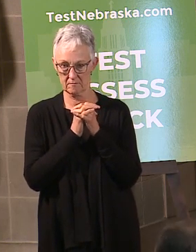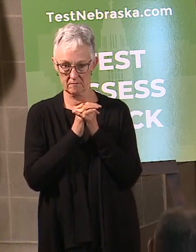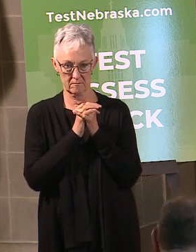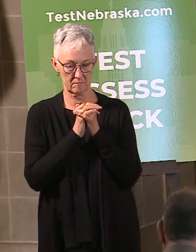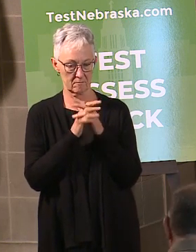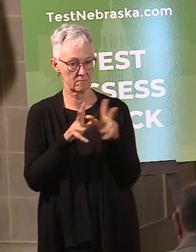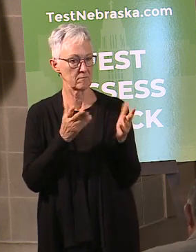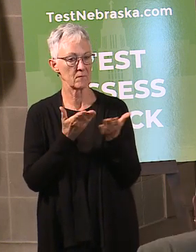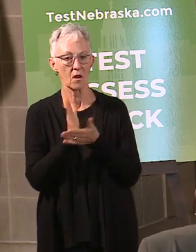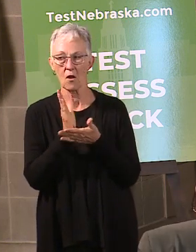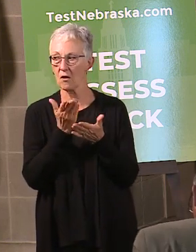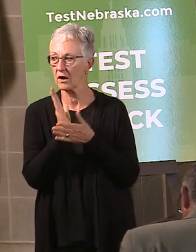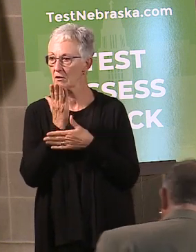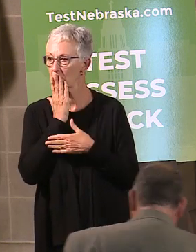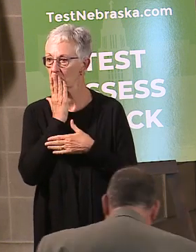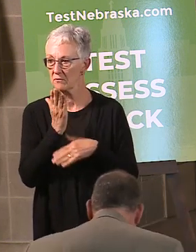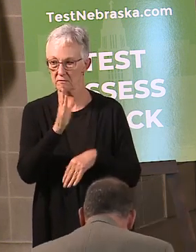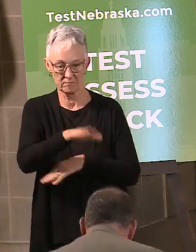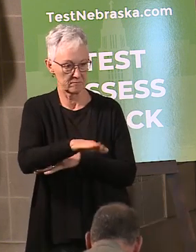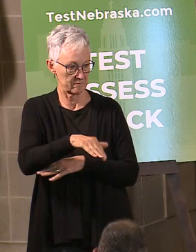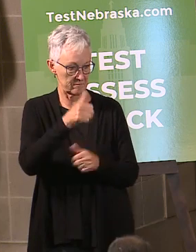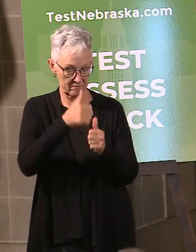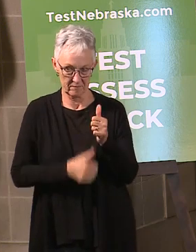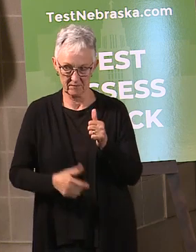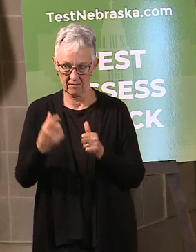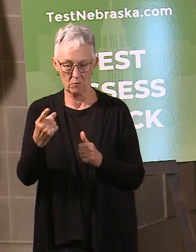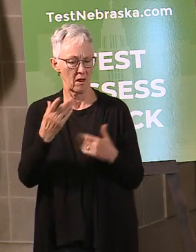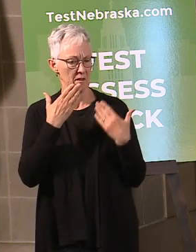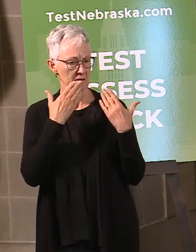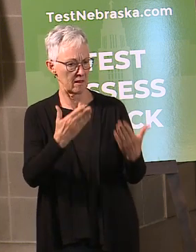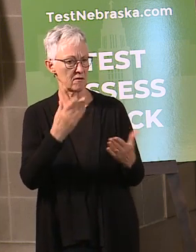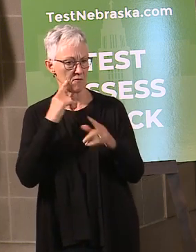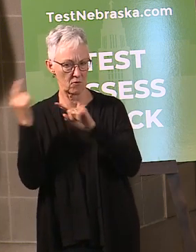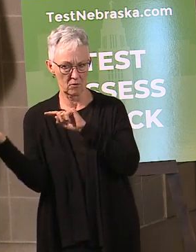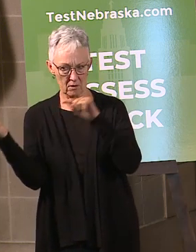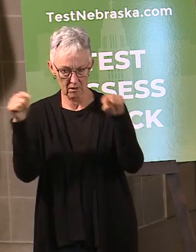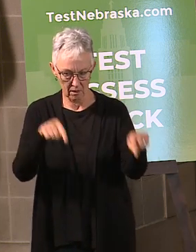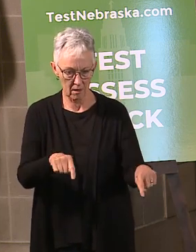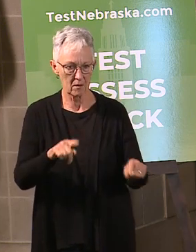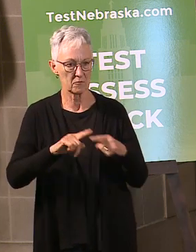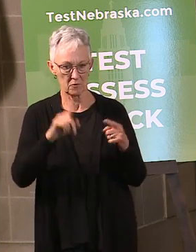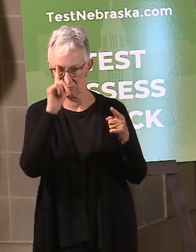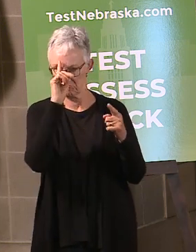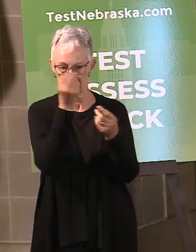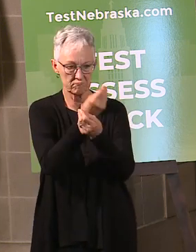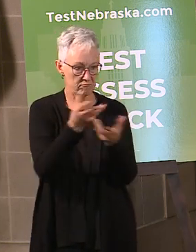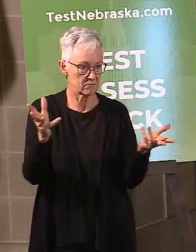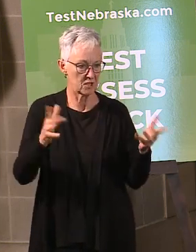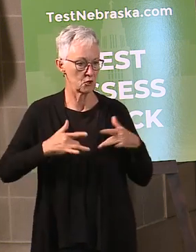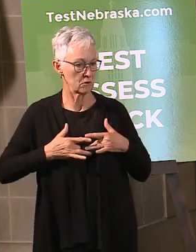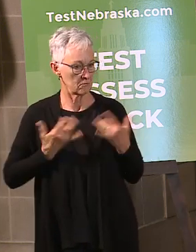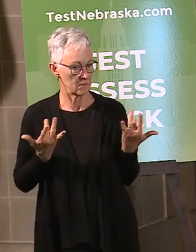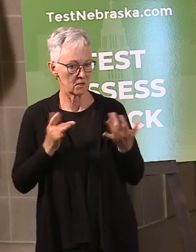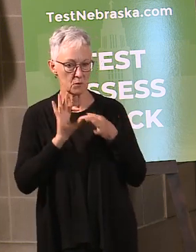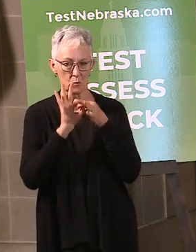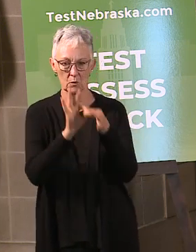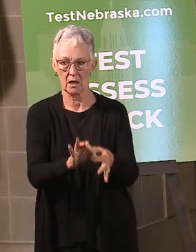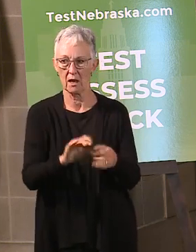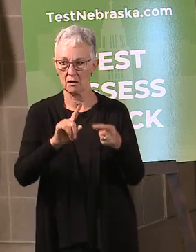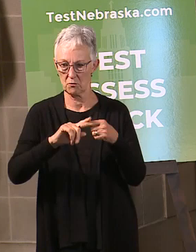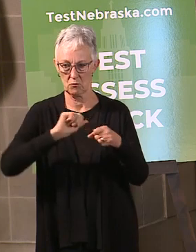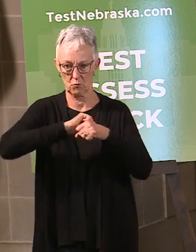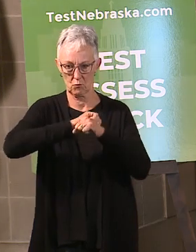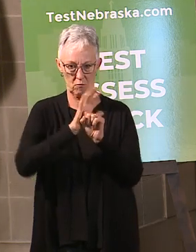All right, good afternoon, everyone. Thank you very much for joining us on this press briefing about what the state is doing to slow the spread of coronavirus in